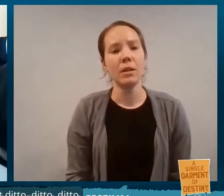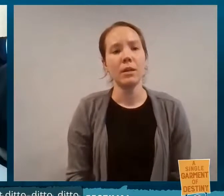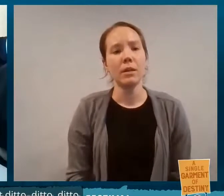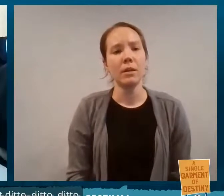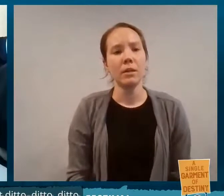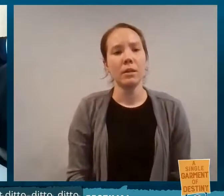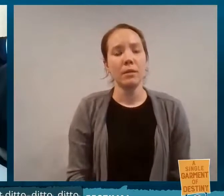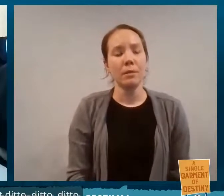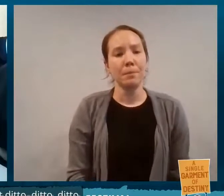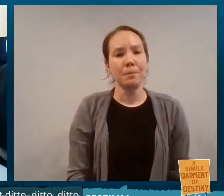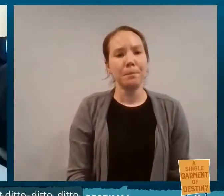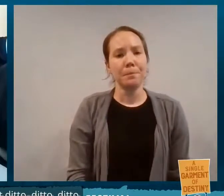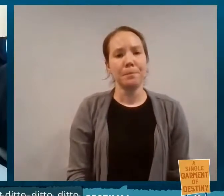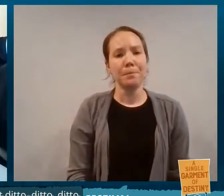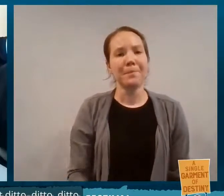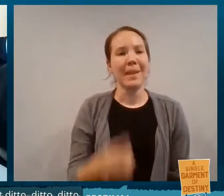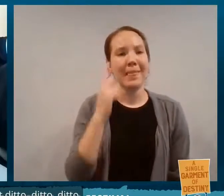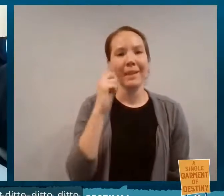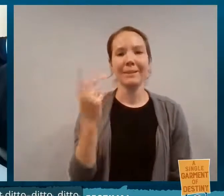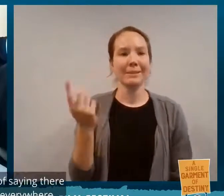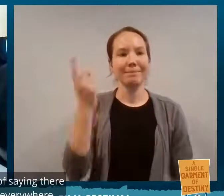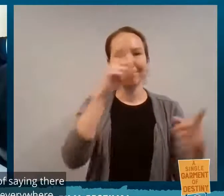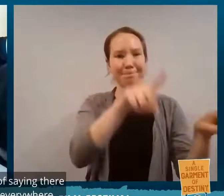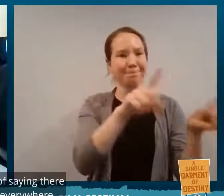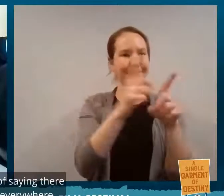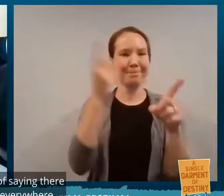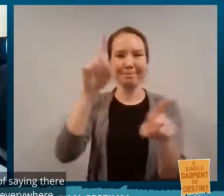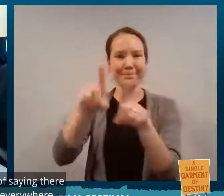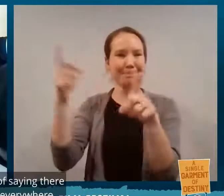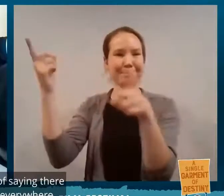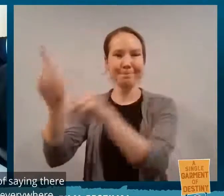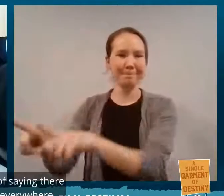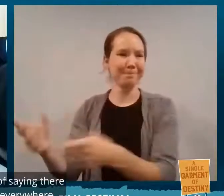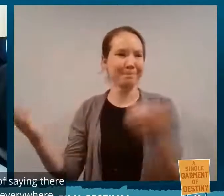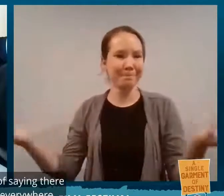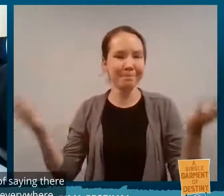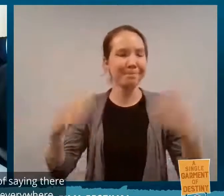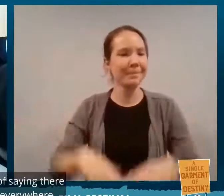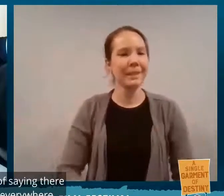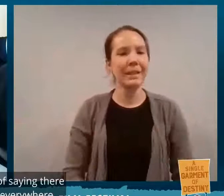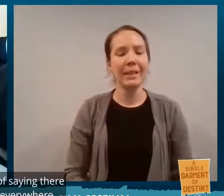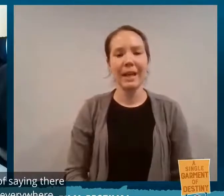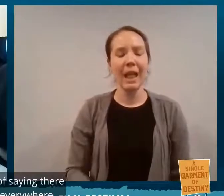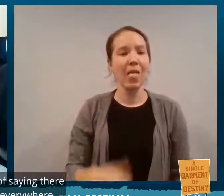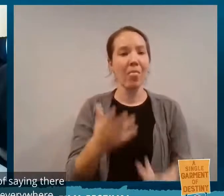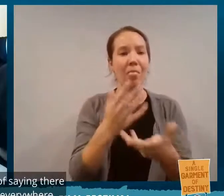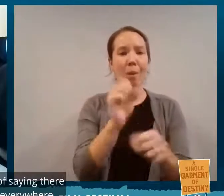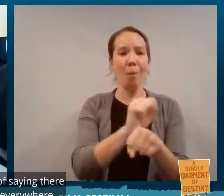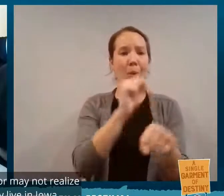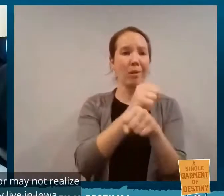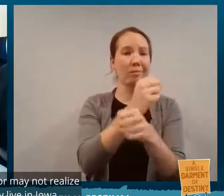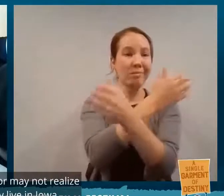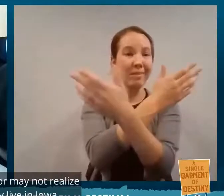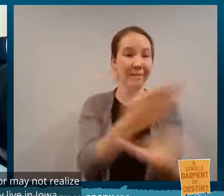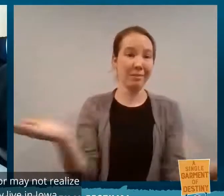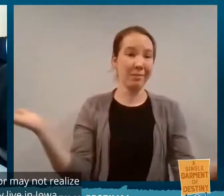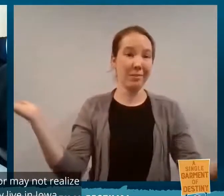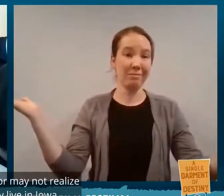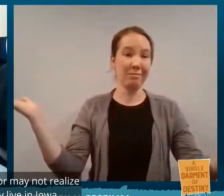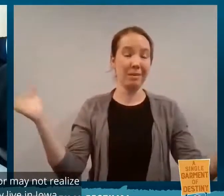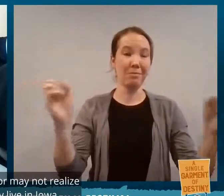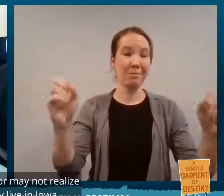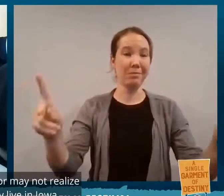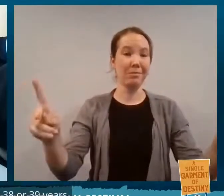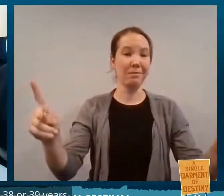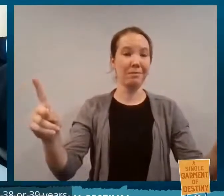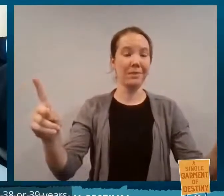think it's just ditto, ditto, ditto in terms of saying there is work everywhere. People may or may not realize I